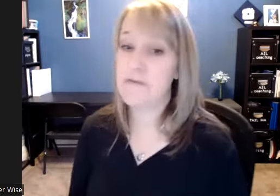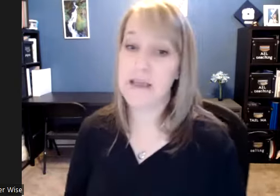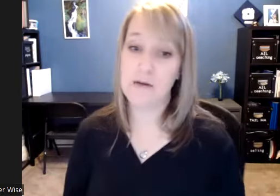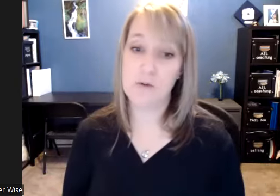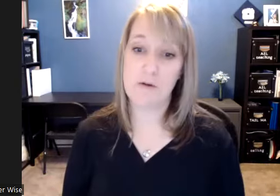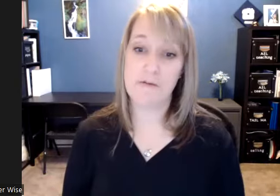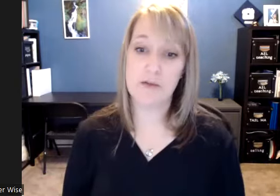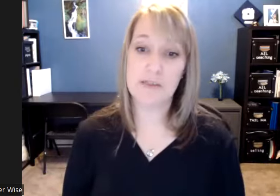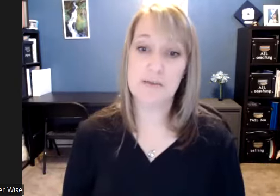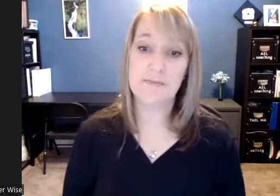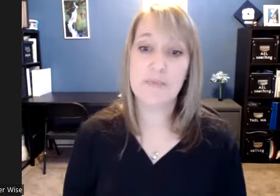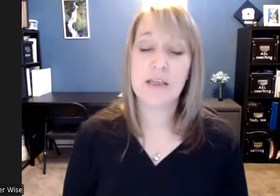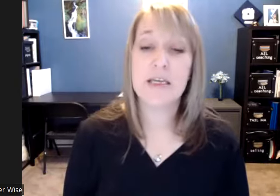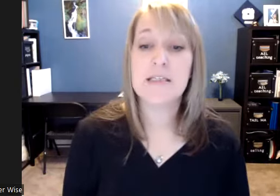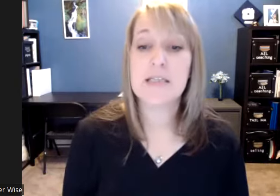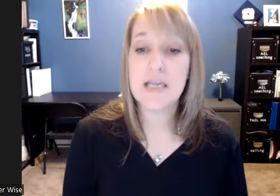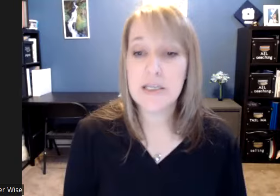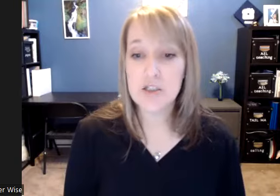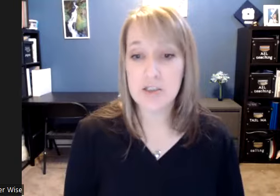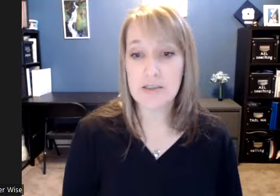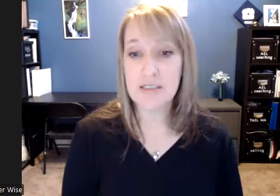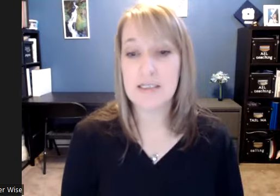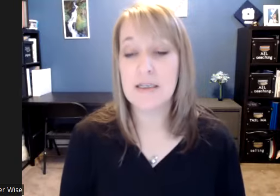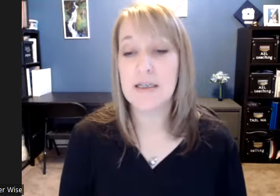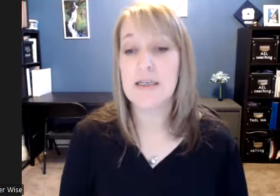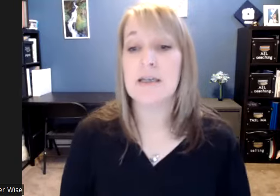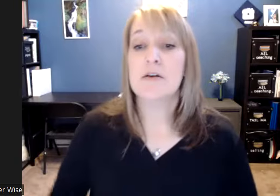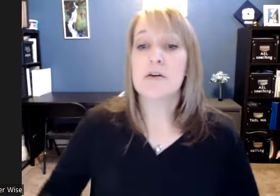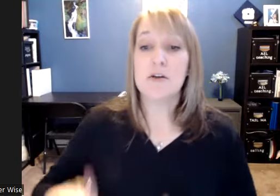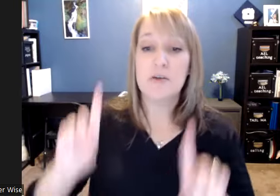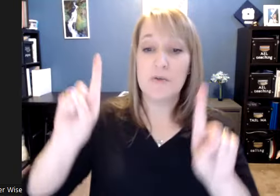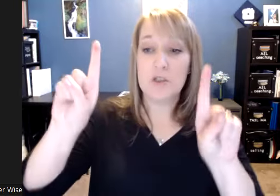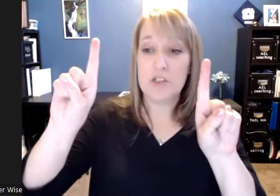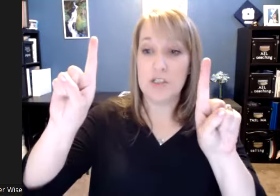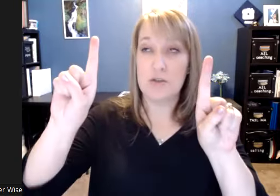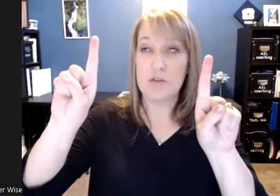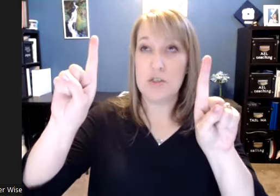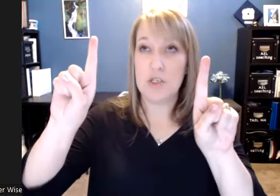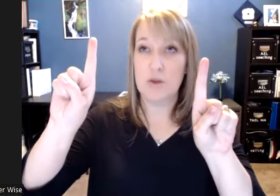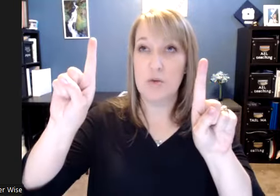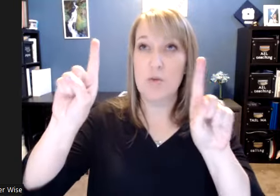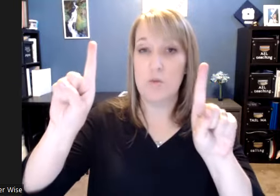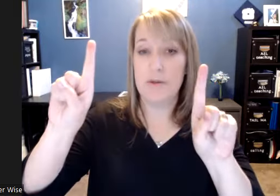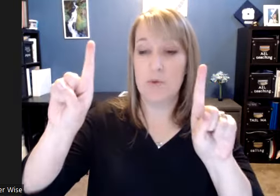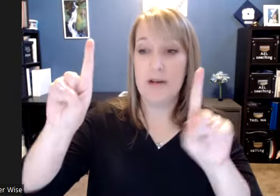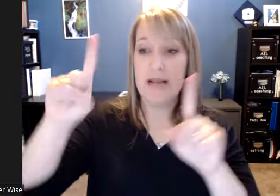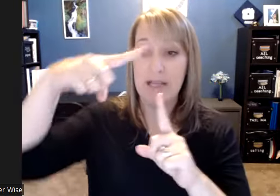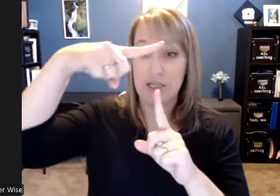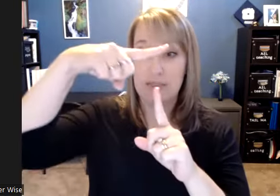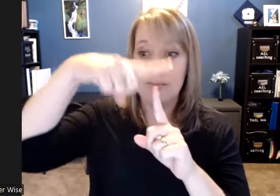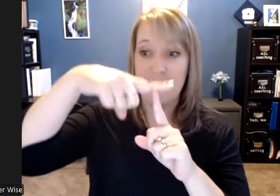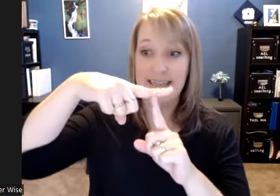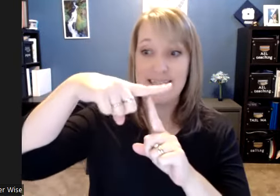Fake or false. T-shirt, you first use two number one hand shapes to make a